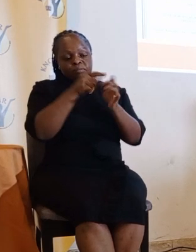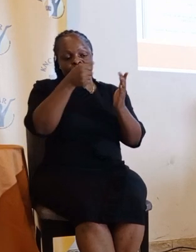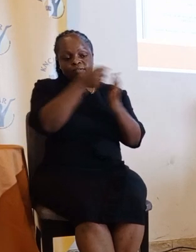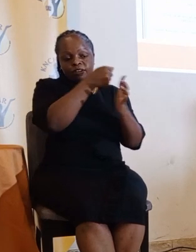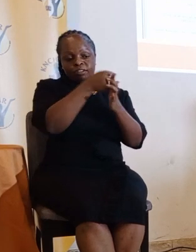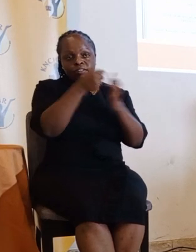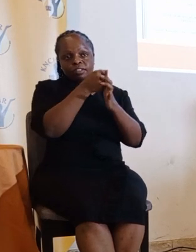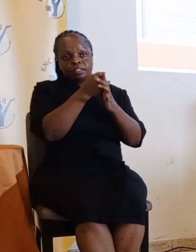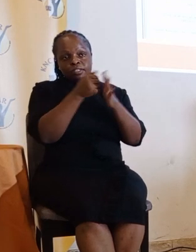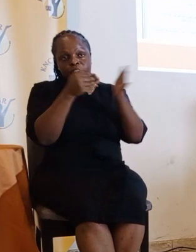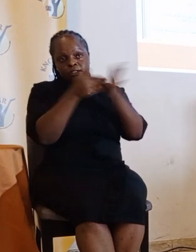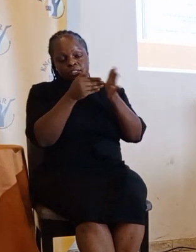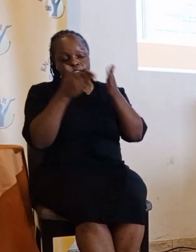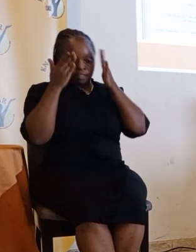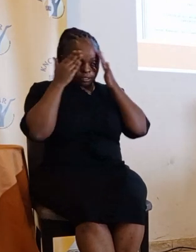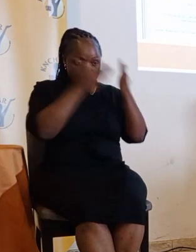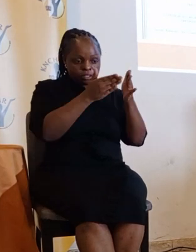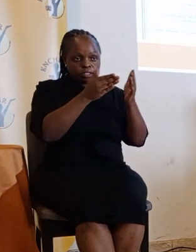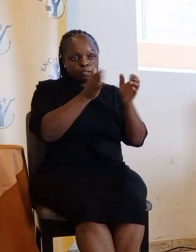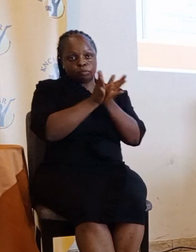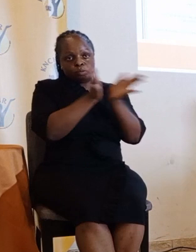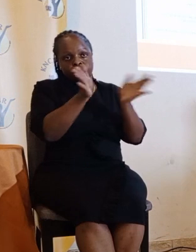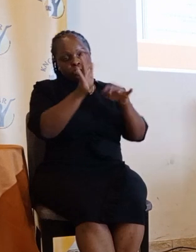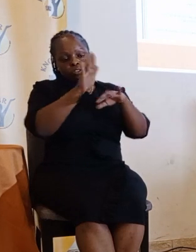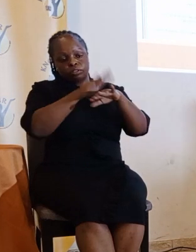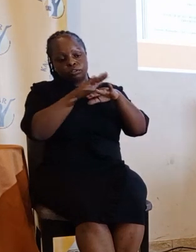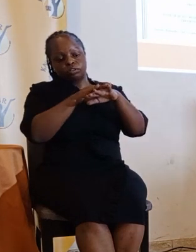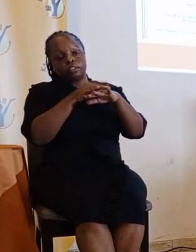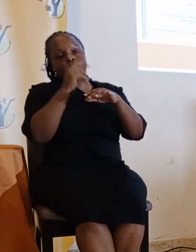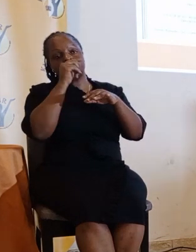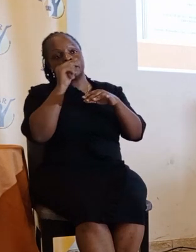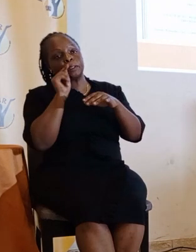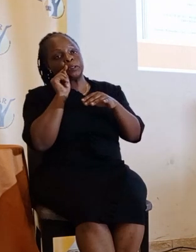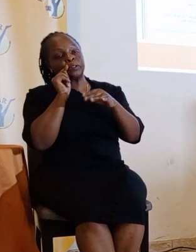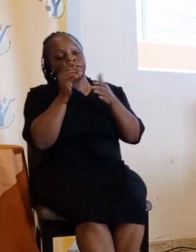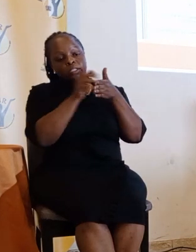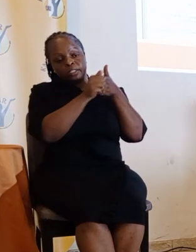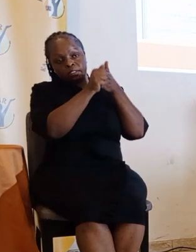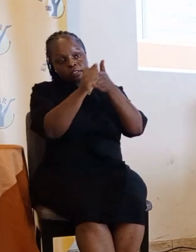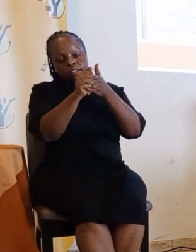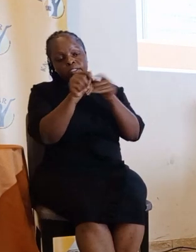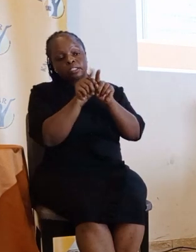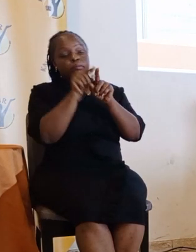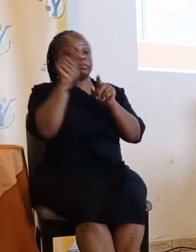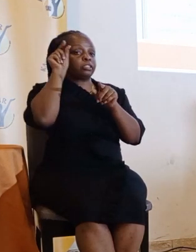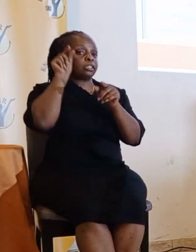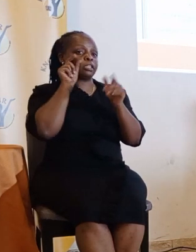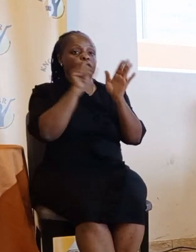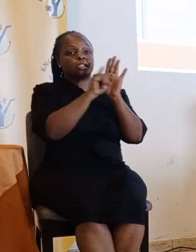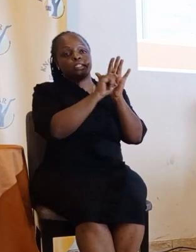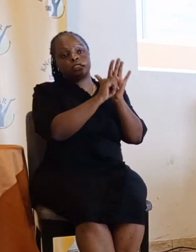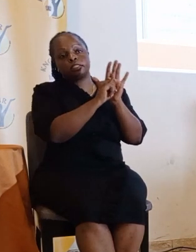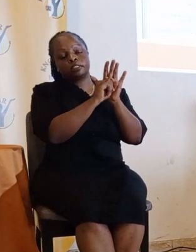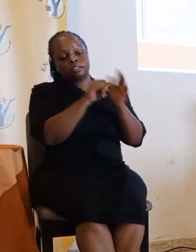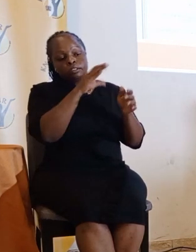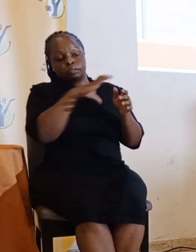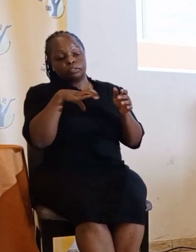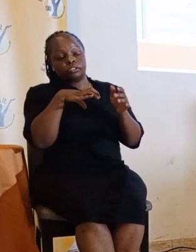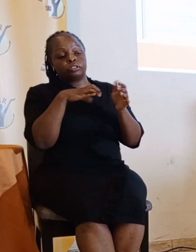against targeted populations on grounds of sexual orientation or gender identity. The